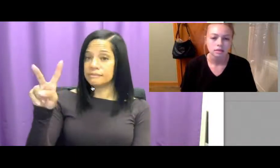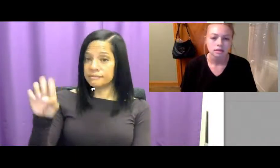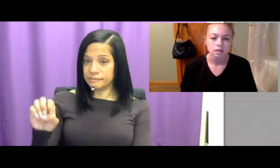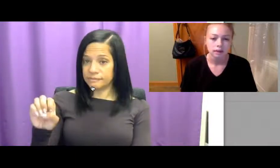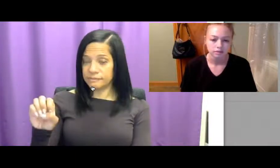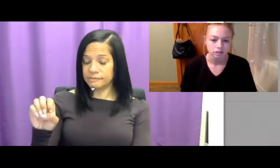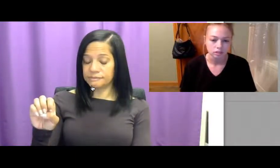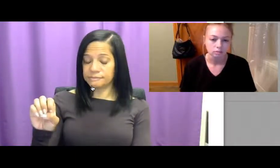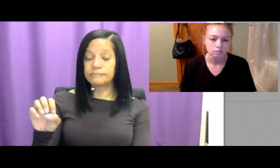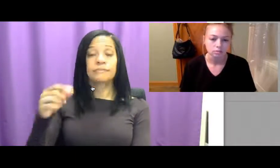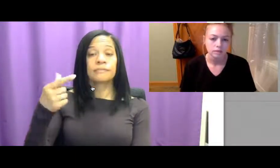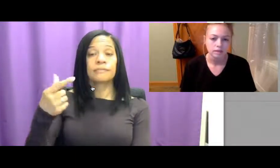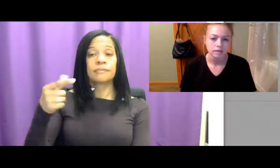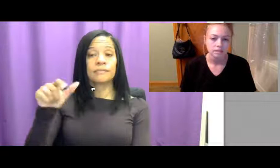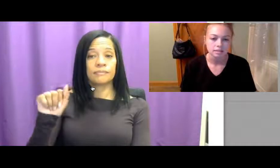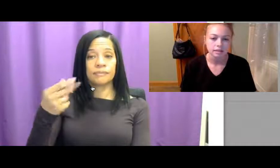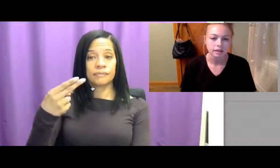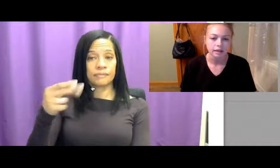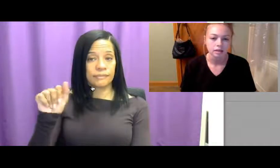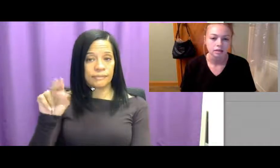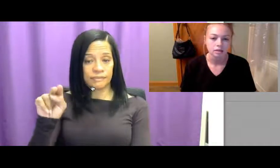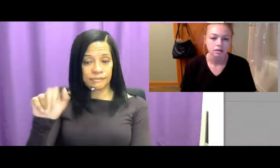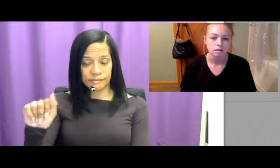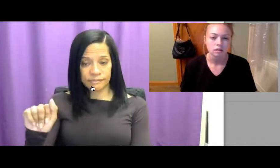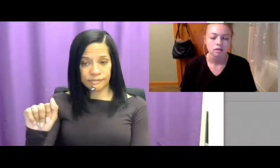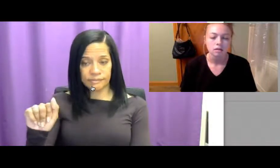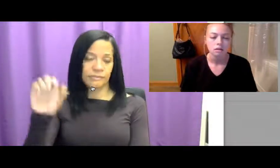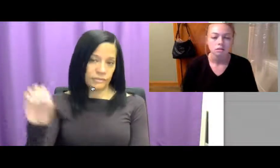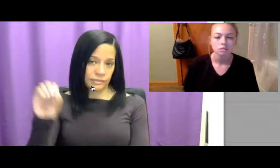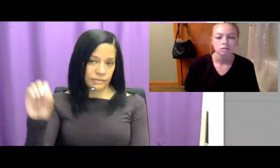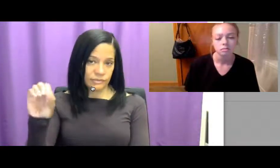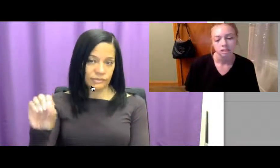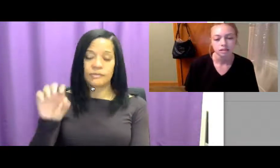Kings Avenue, and that's in Gahanna,